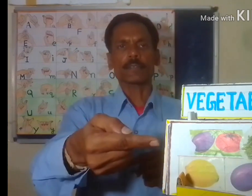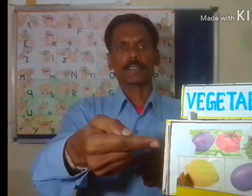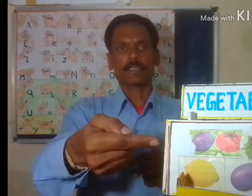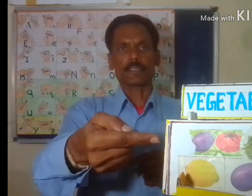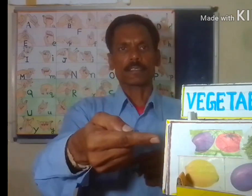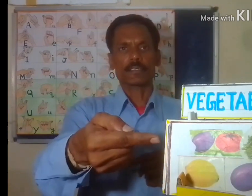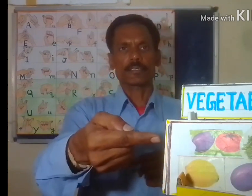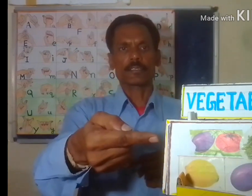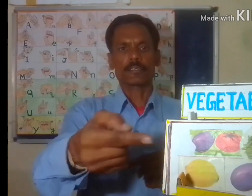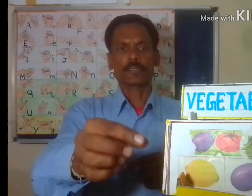vegetables